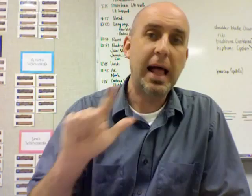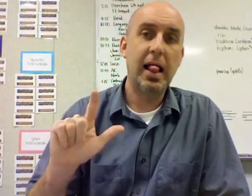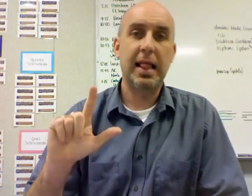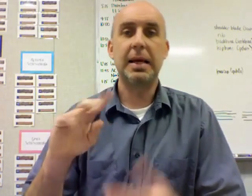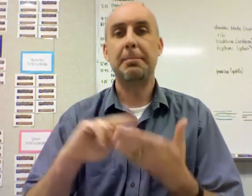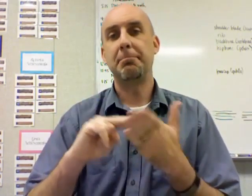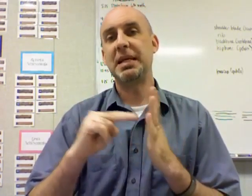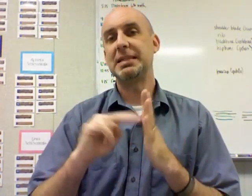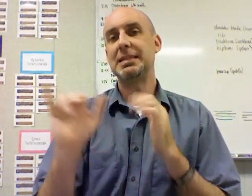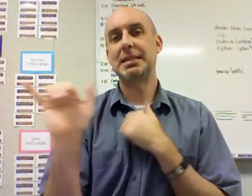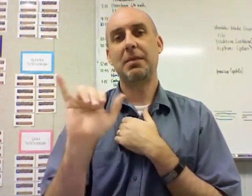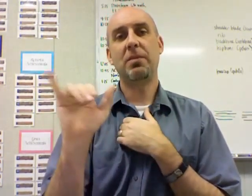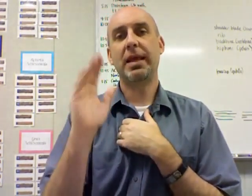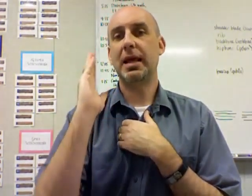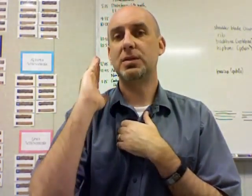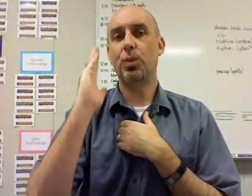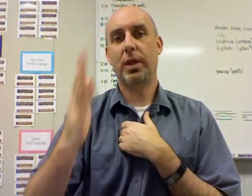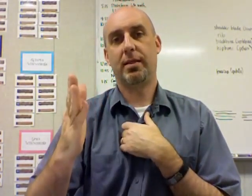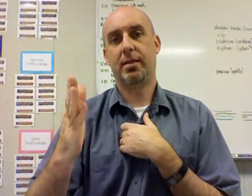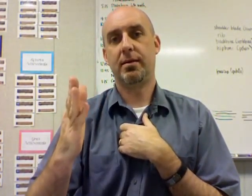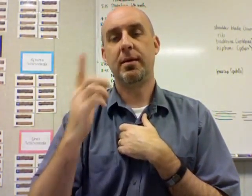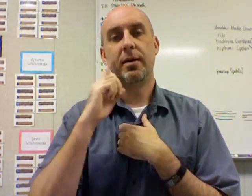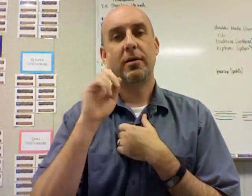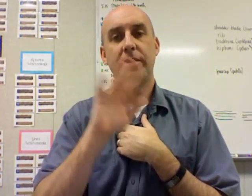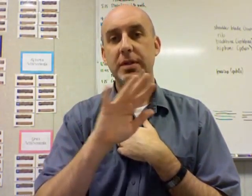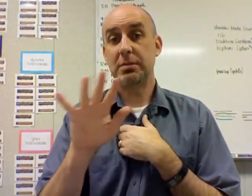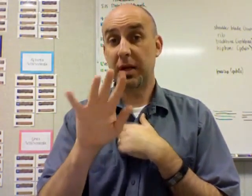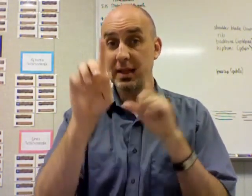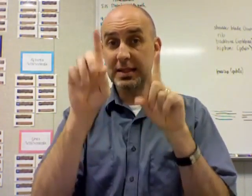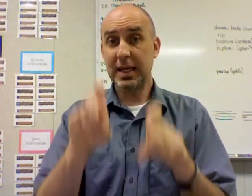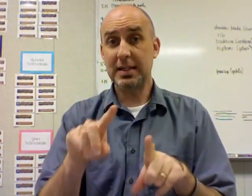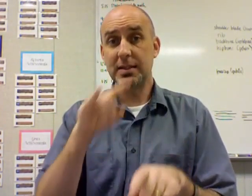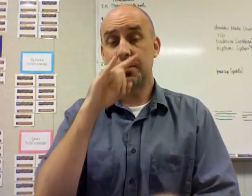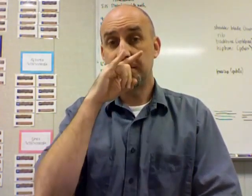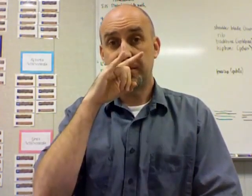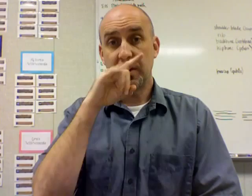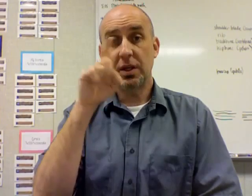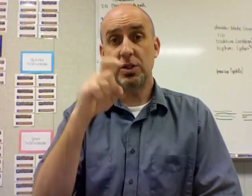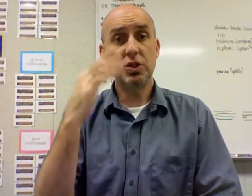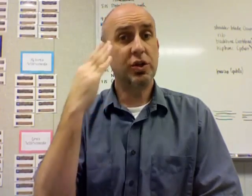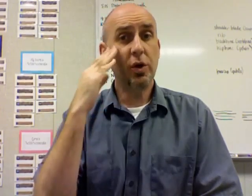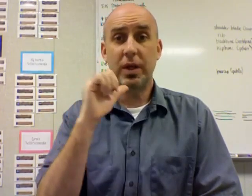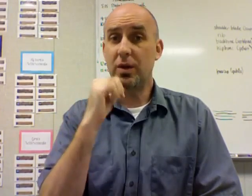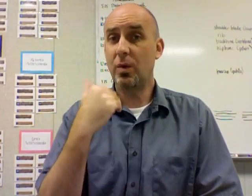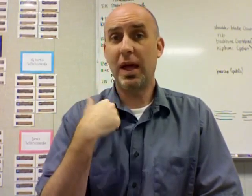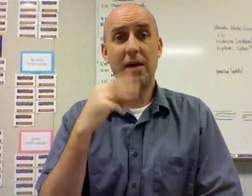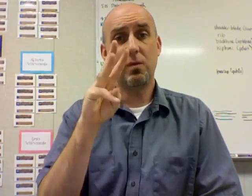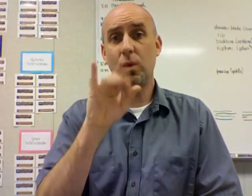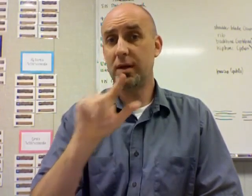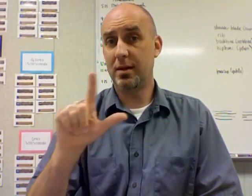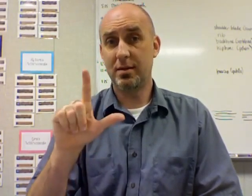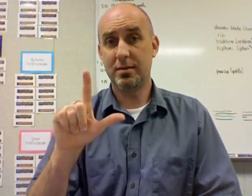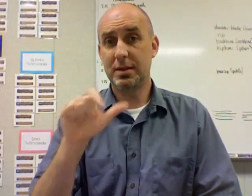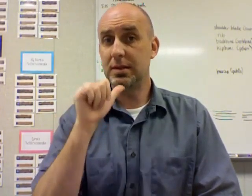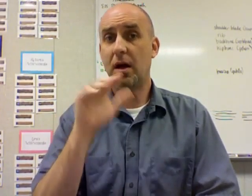Shall means the same thing as will. For the spelling test, the kids should know they don't have will. It's not on